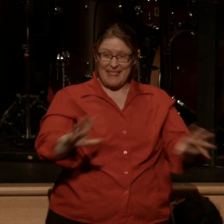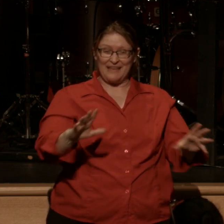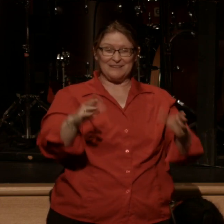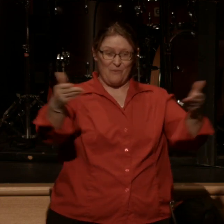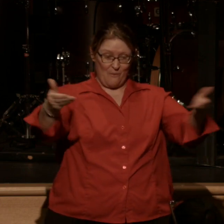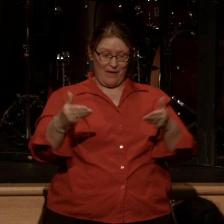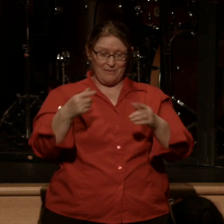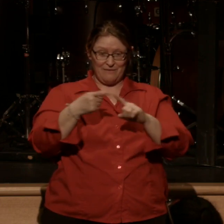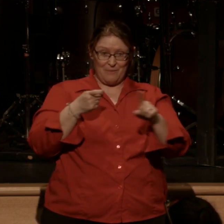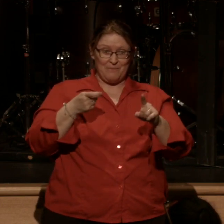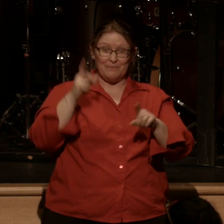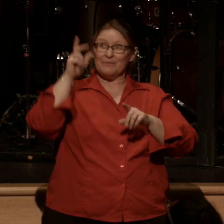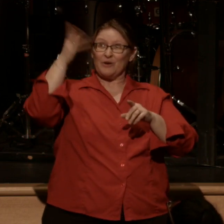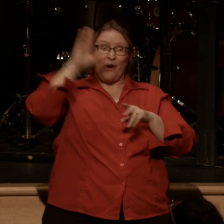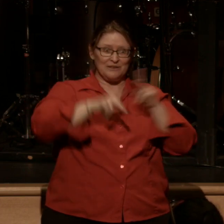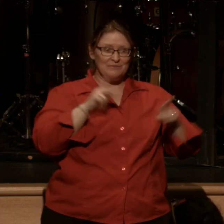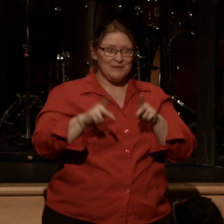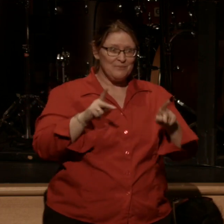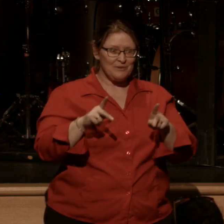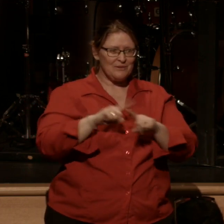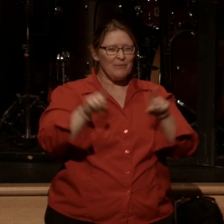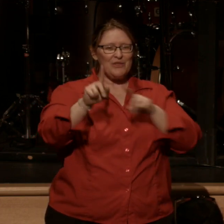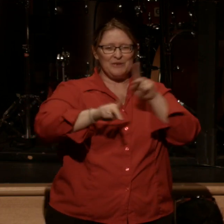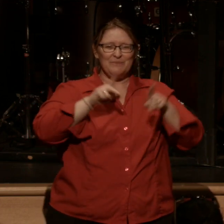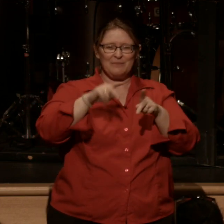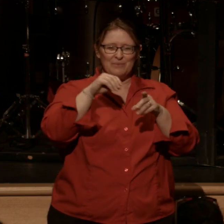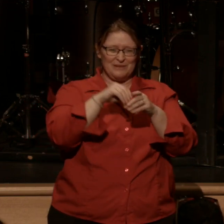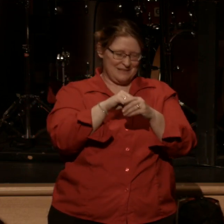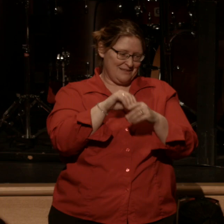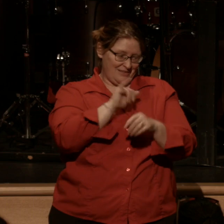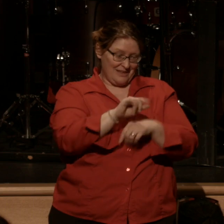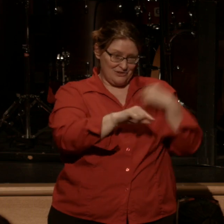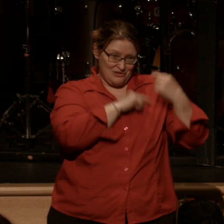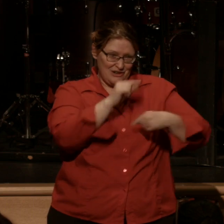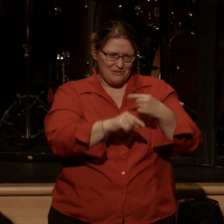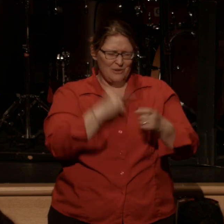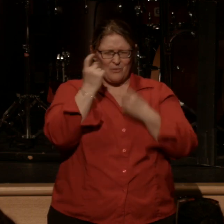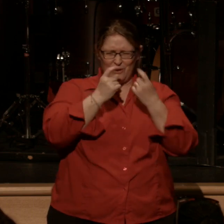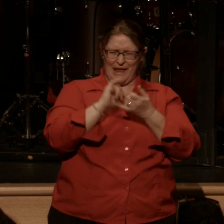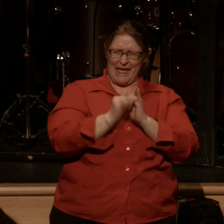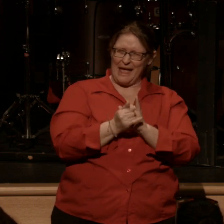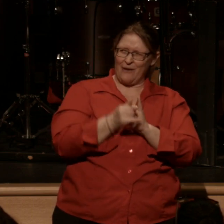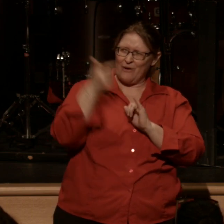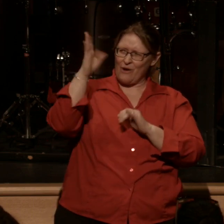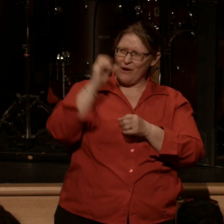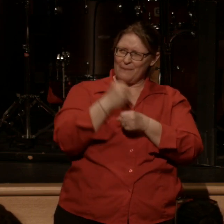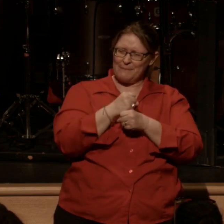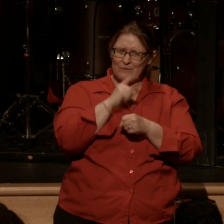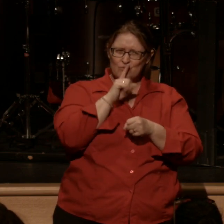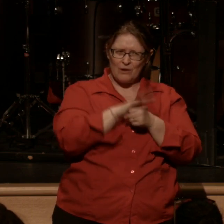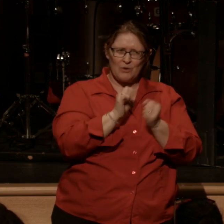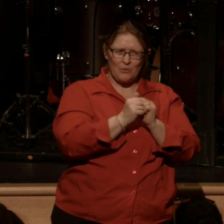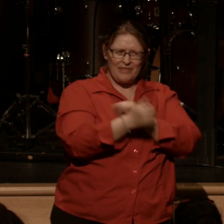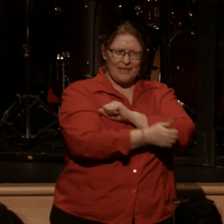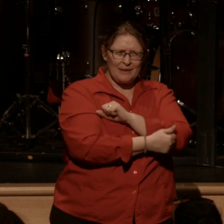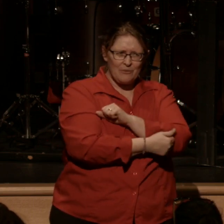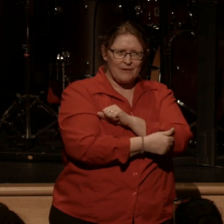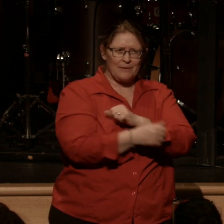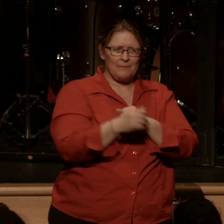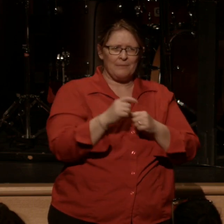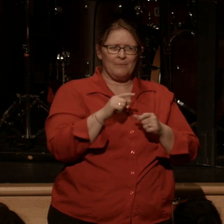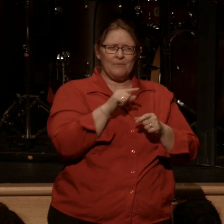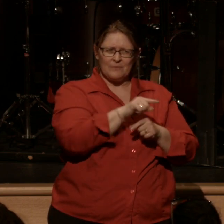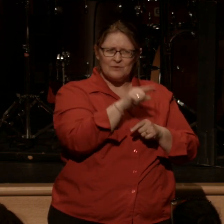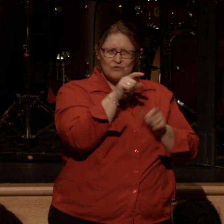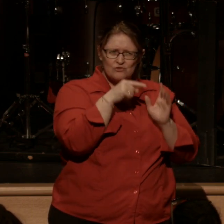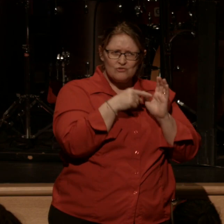God. But there was people throughout generations that wondered, how does this work? God made promises to Abraham, and they're supposed